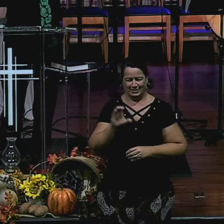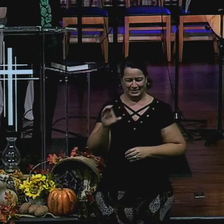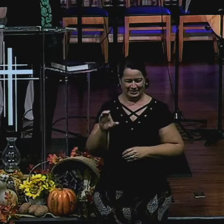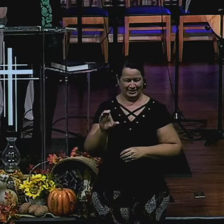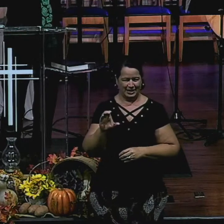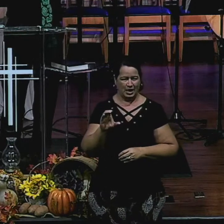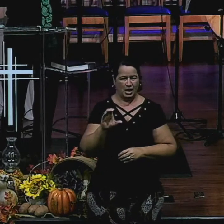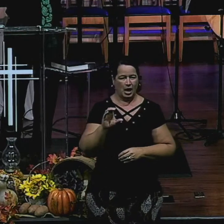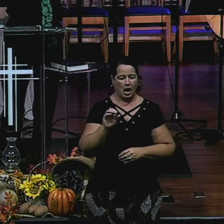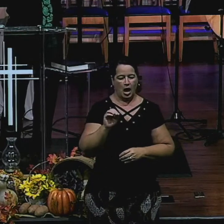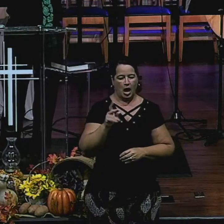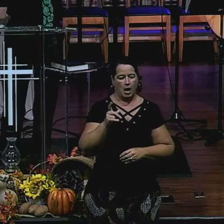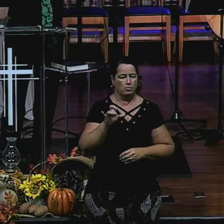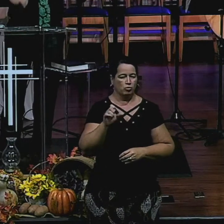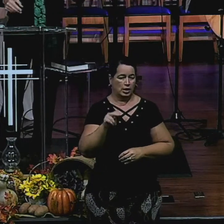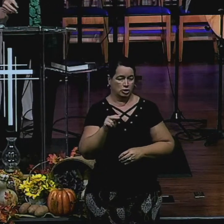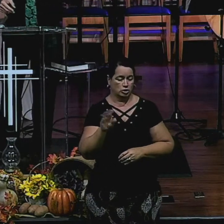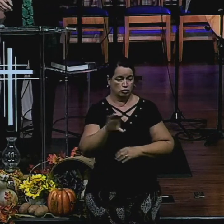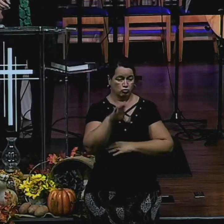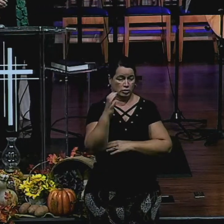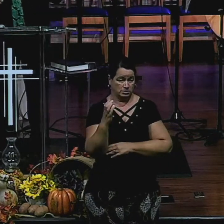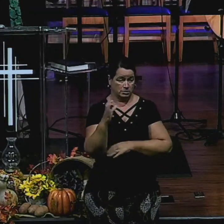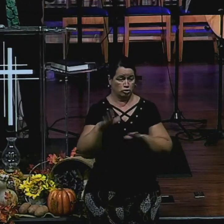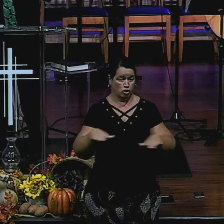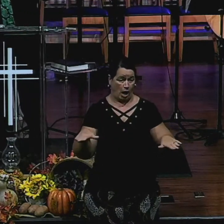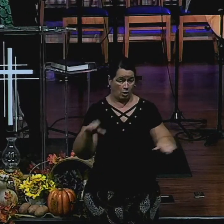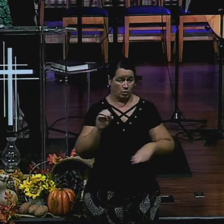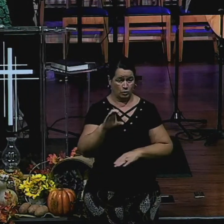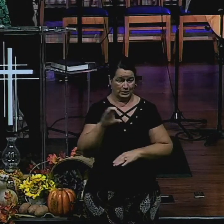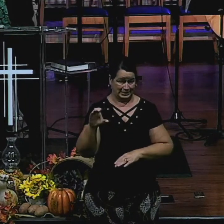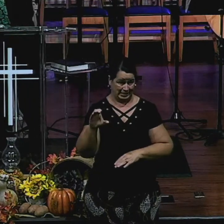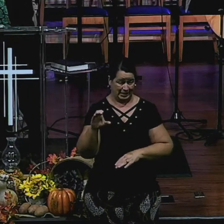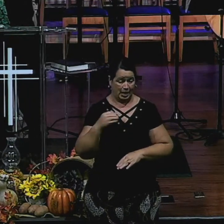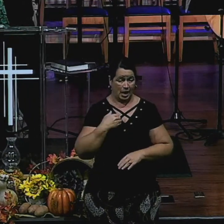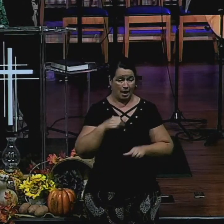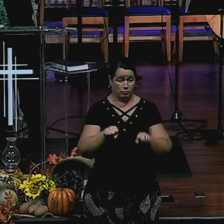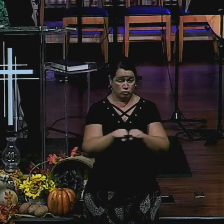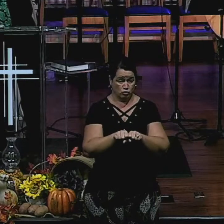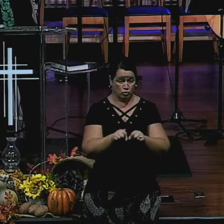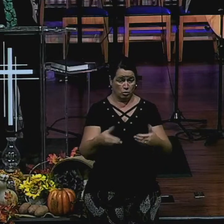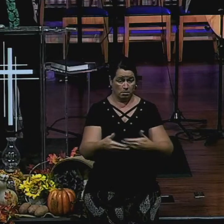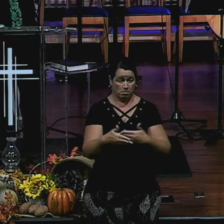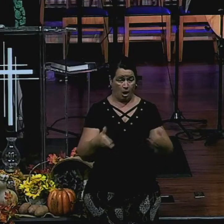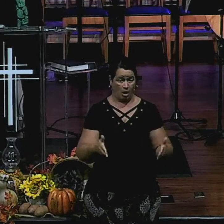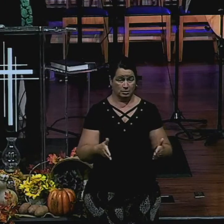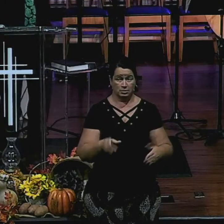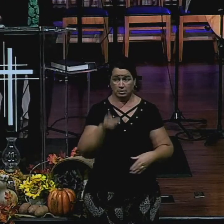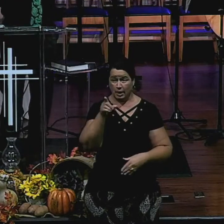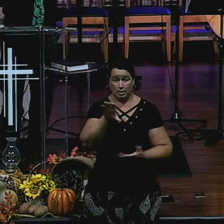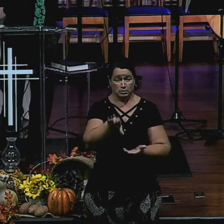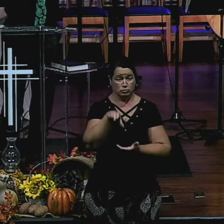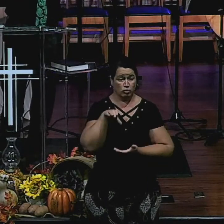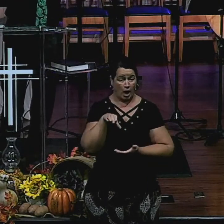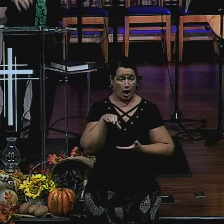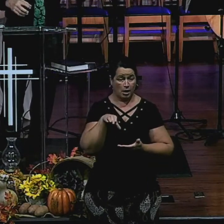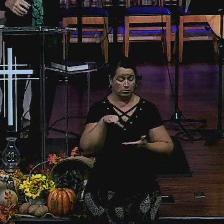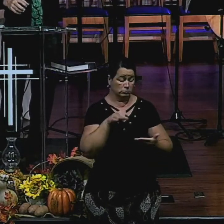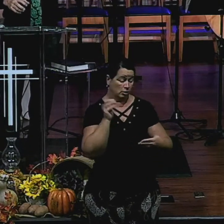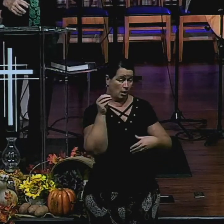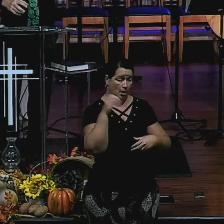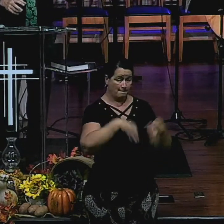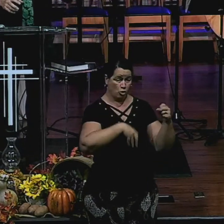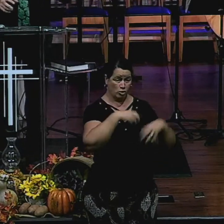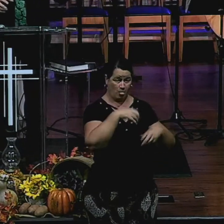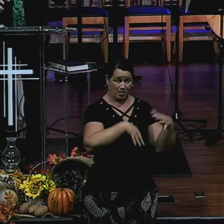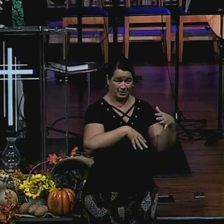our Operation Christmas Child, we have the shoeboxes out in the Welcome Center. Please fill them up and bring them in and put them in that large shoebox out there